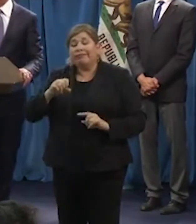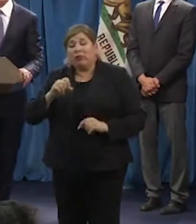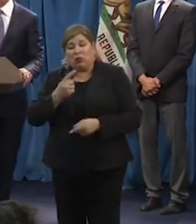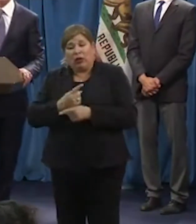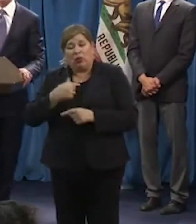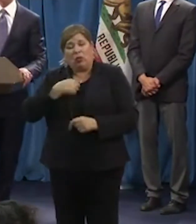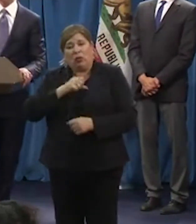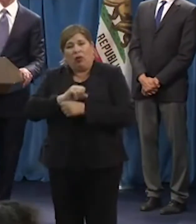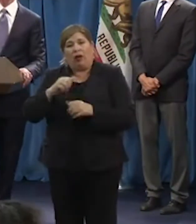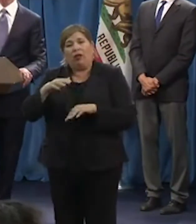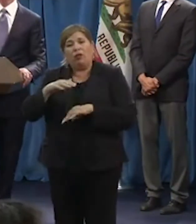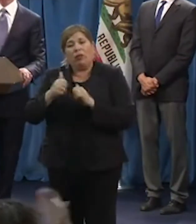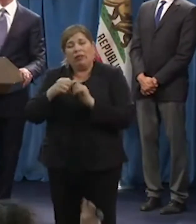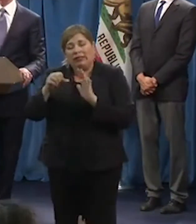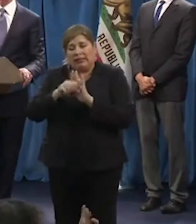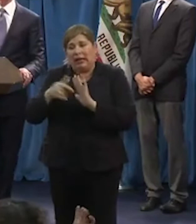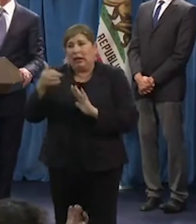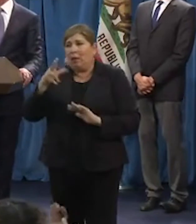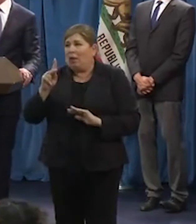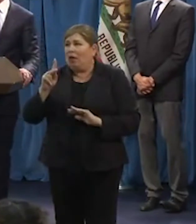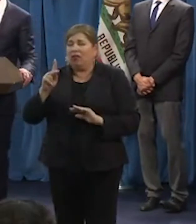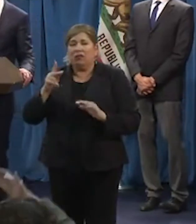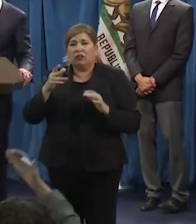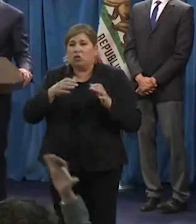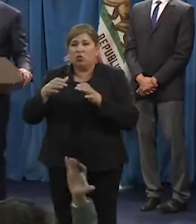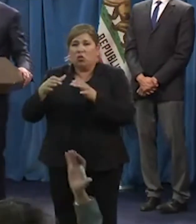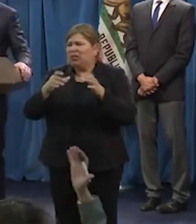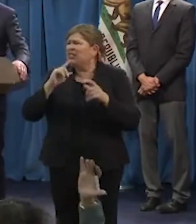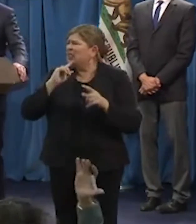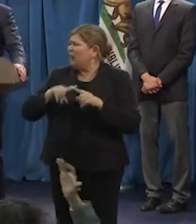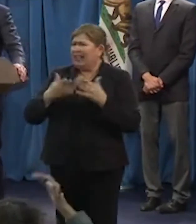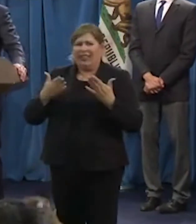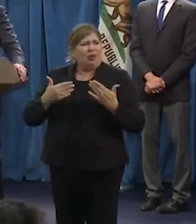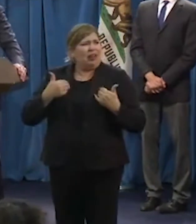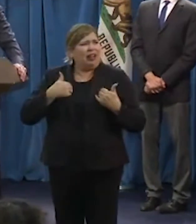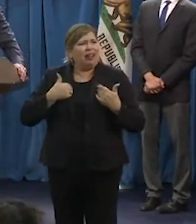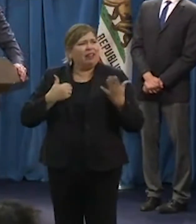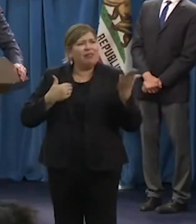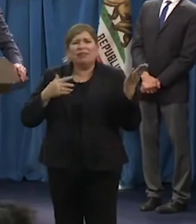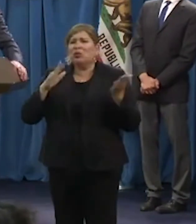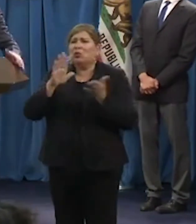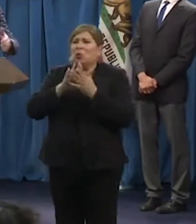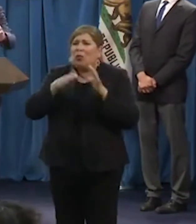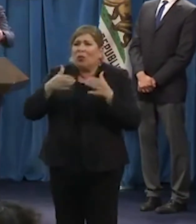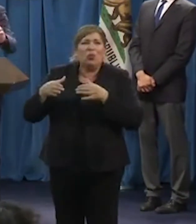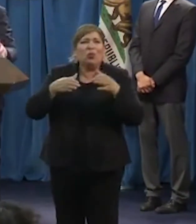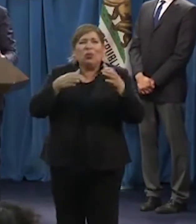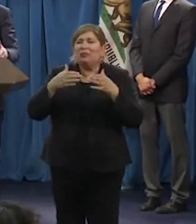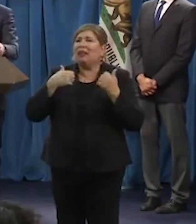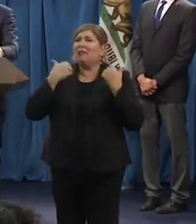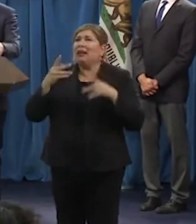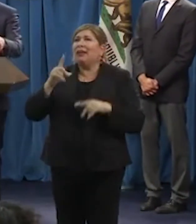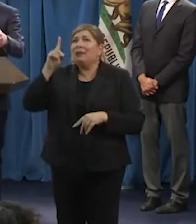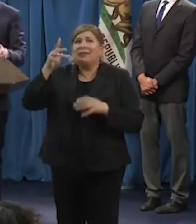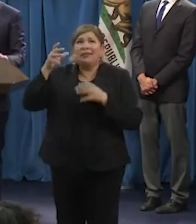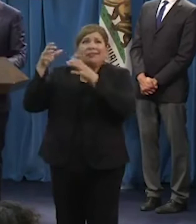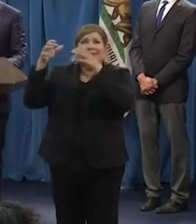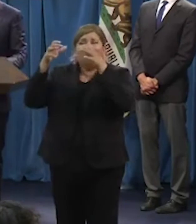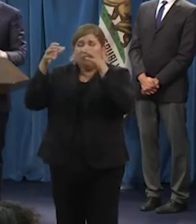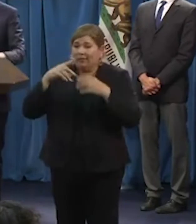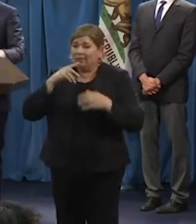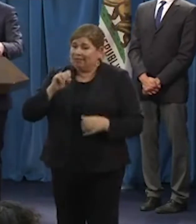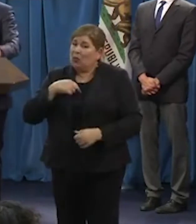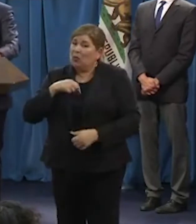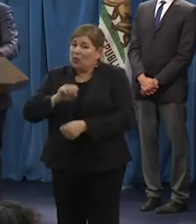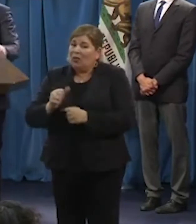some guidance very soon on that. But there's school groups walking around. There's 100 people up in the health committee. That's why we're working with state parks,